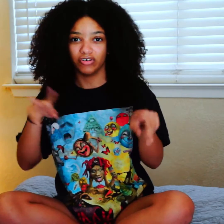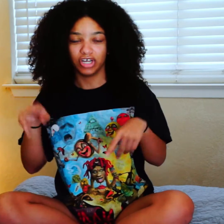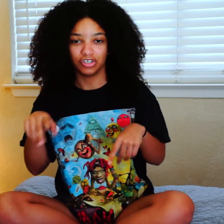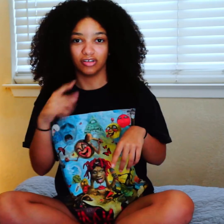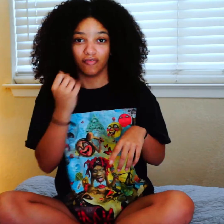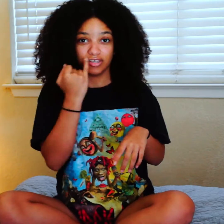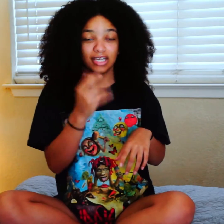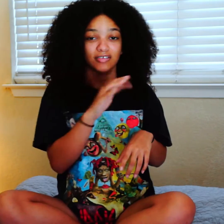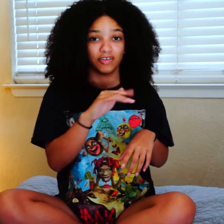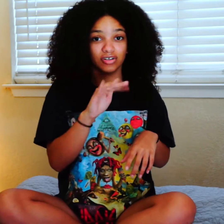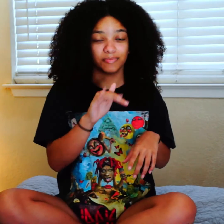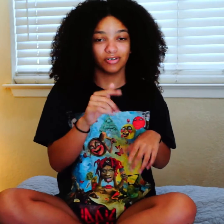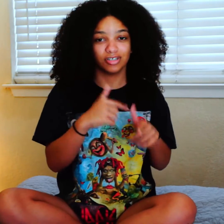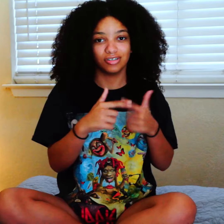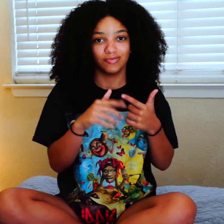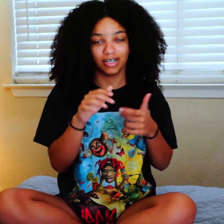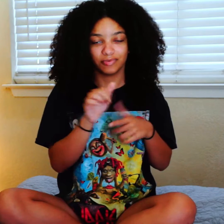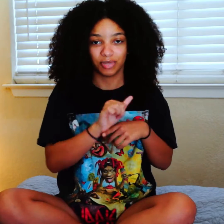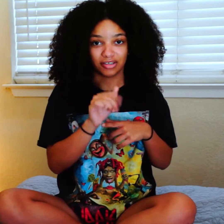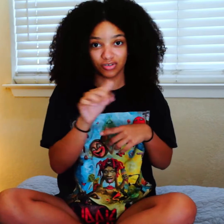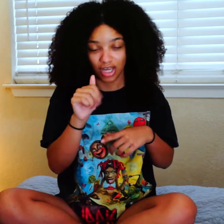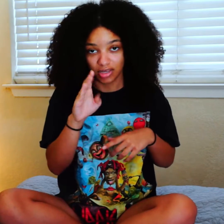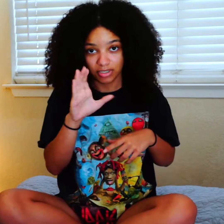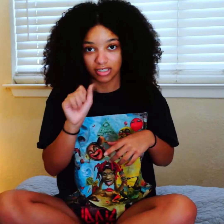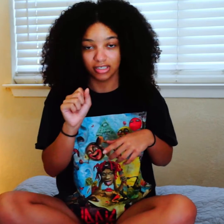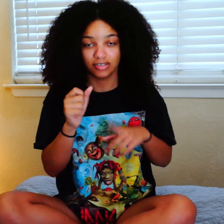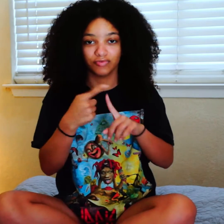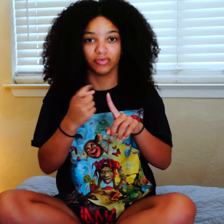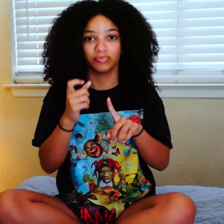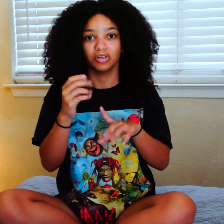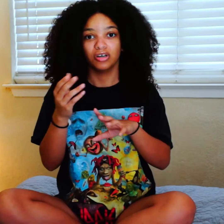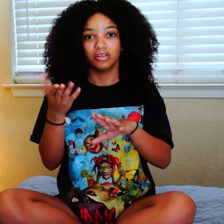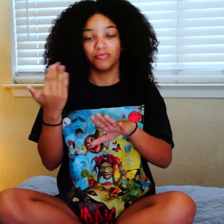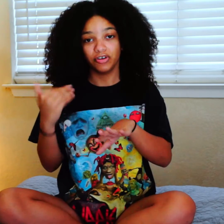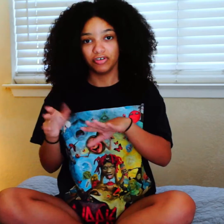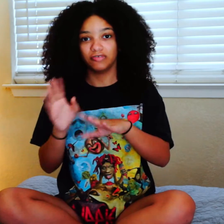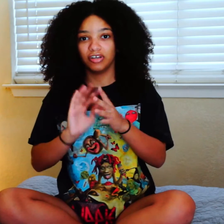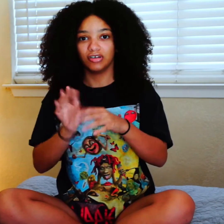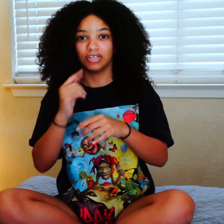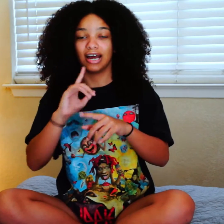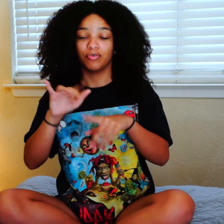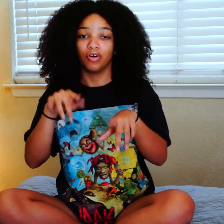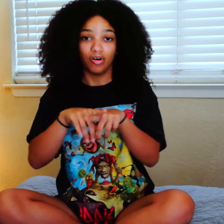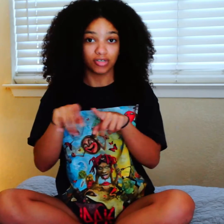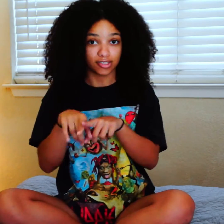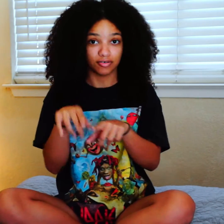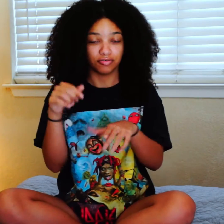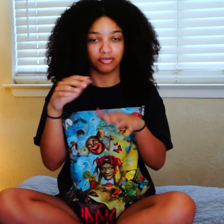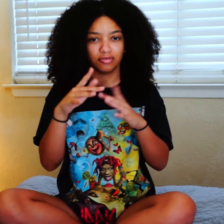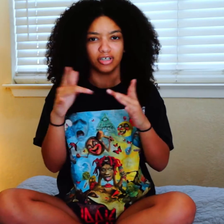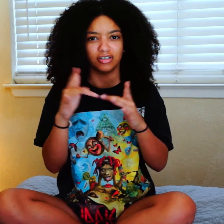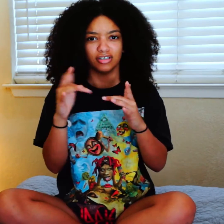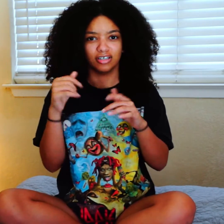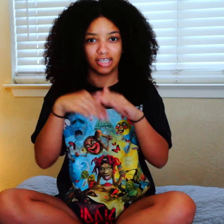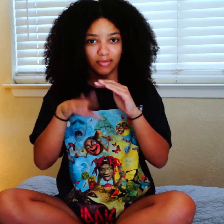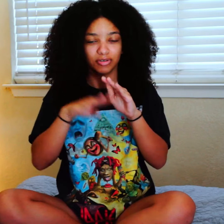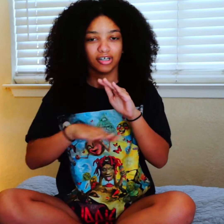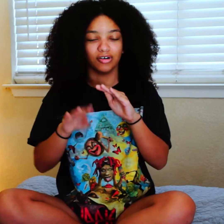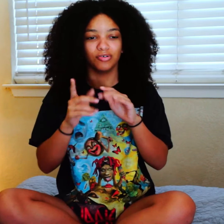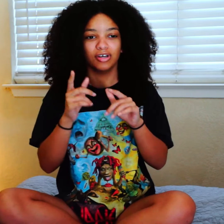variation. If it says fingerspell, then you would have to practice your ABCs from the previous video that I will also link down below